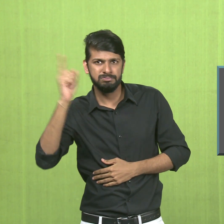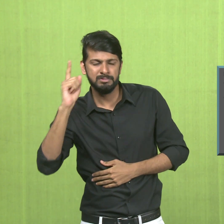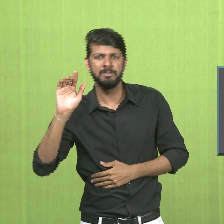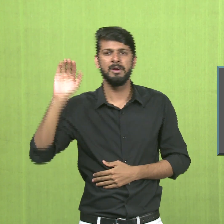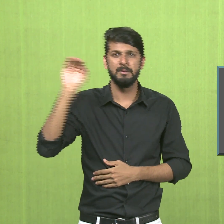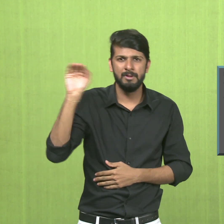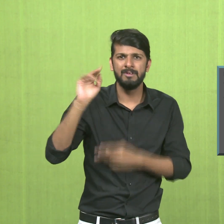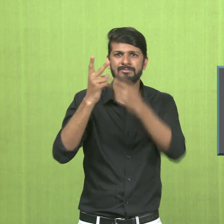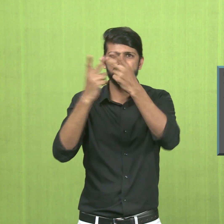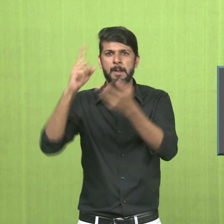Deities